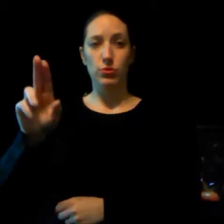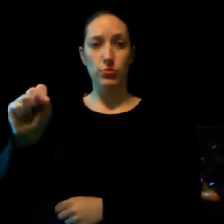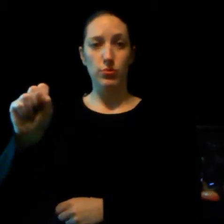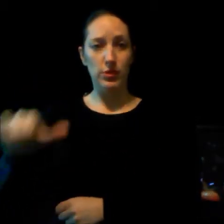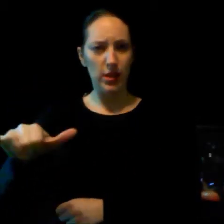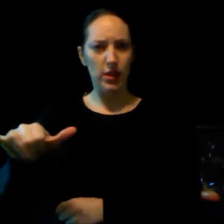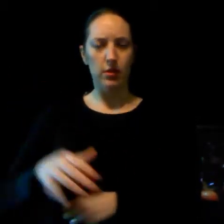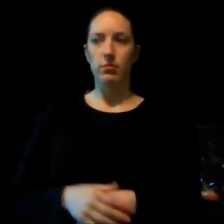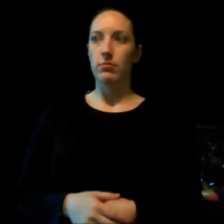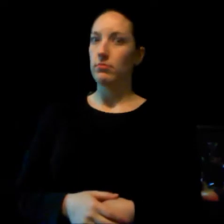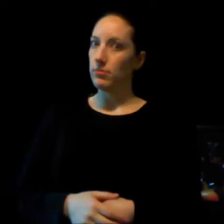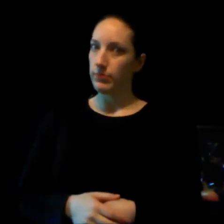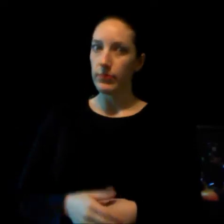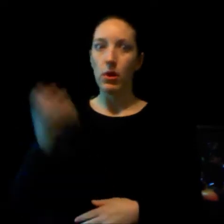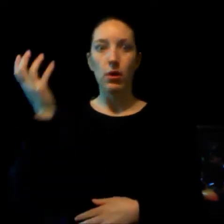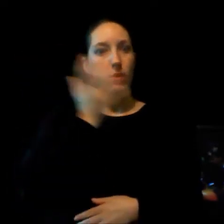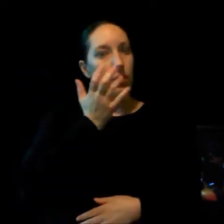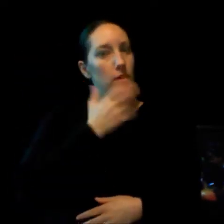Well handled, sir.